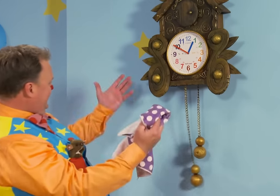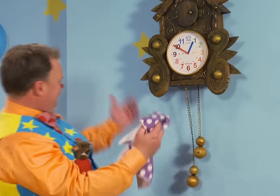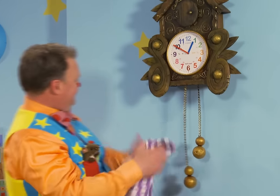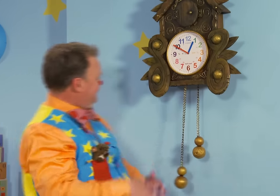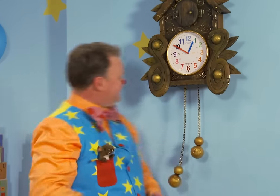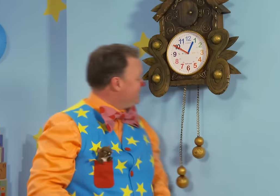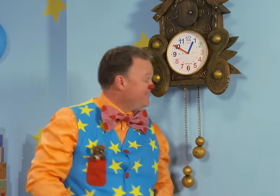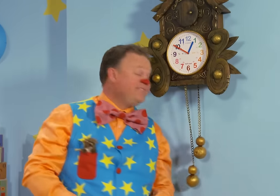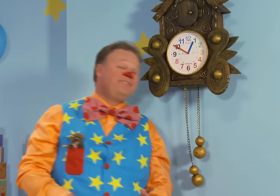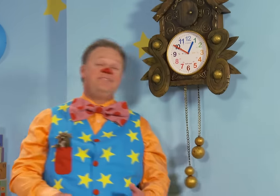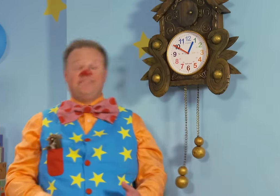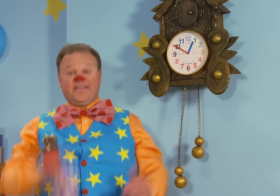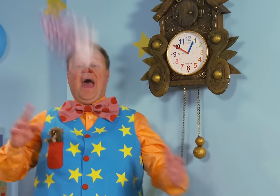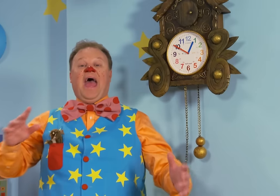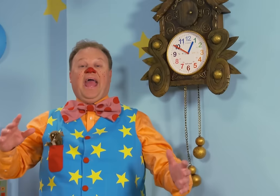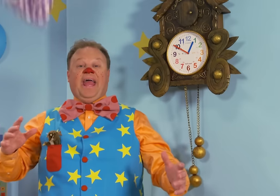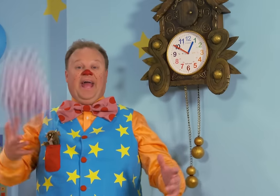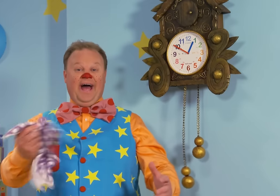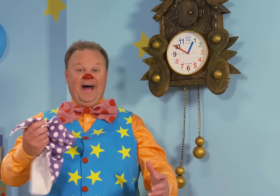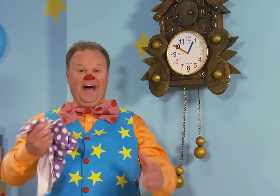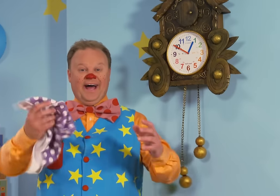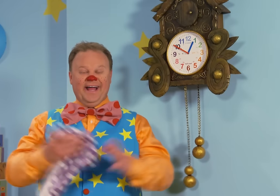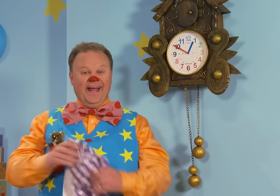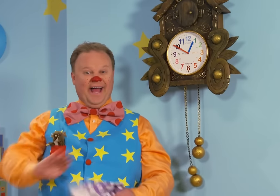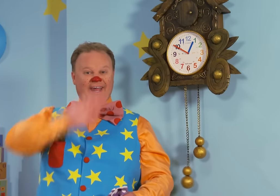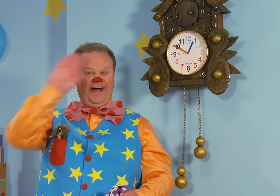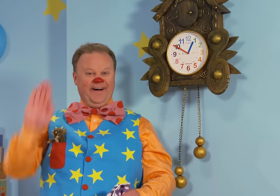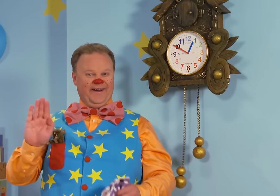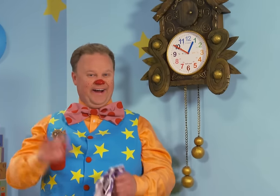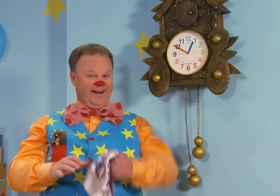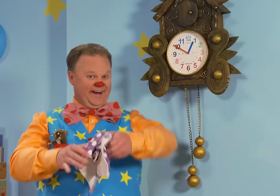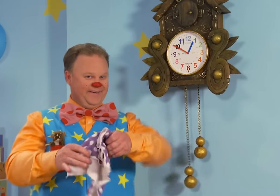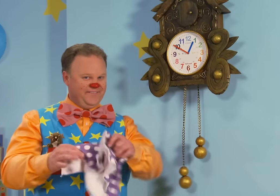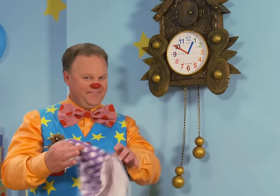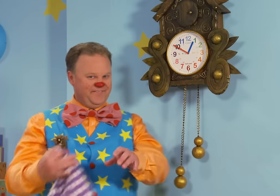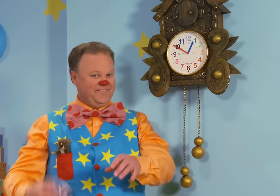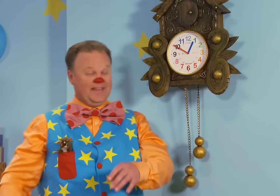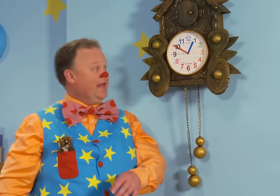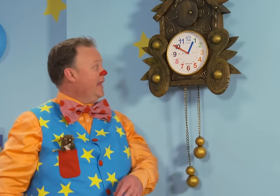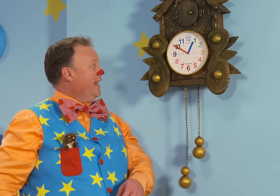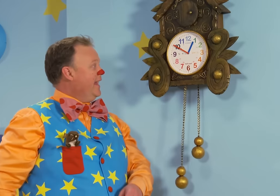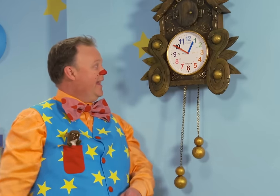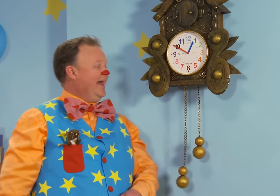Hello, Mr. Tumble. Day. Hello. What's that, Mr. Tumble?